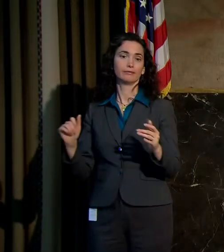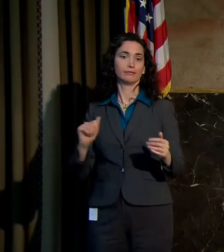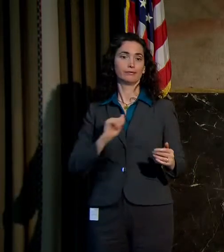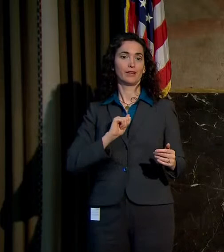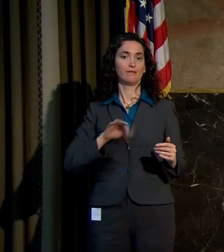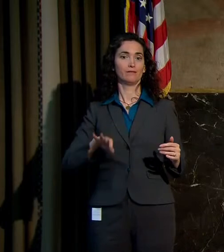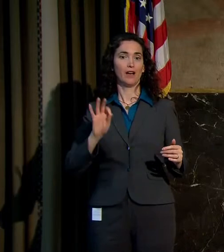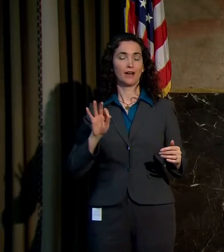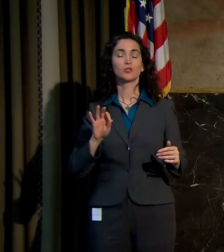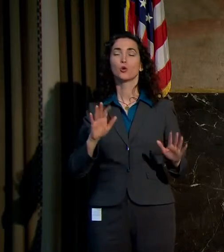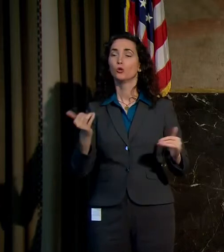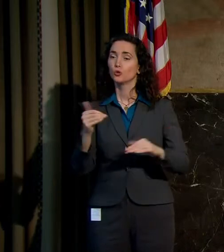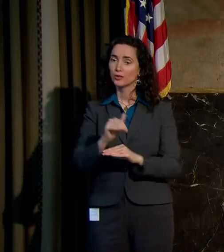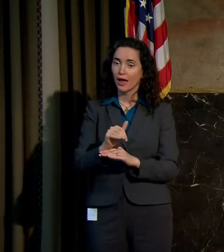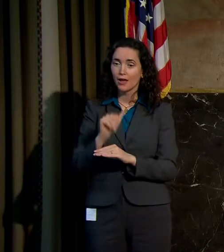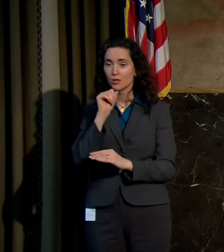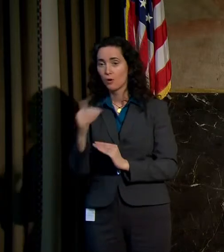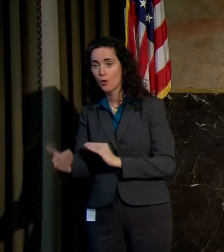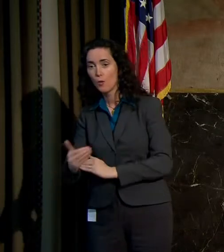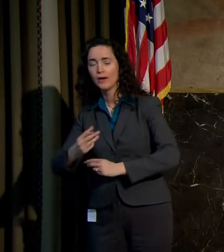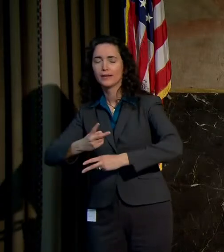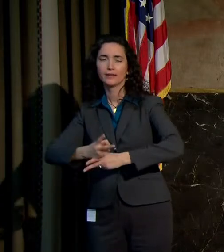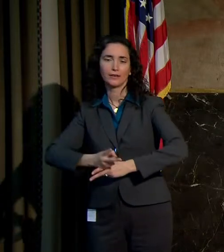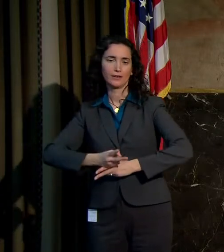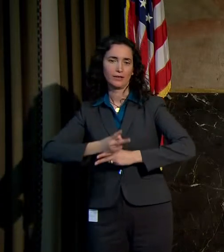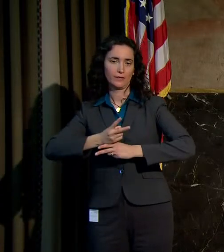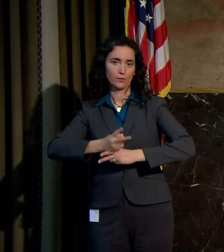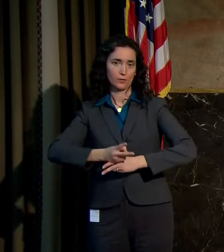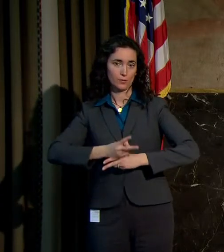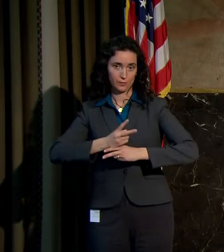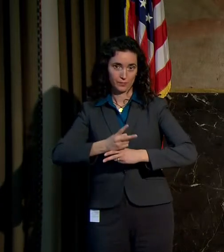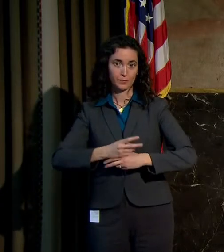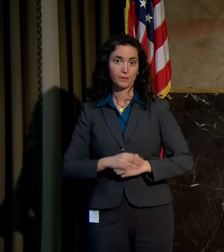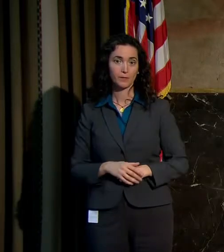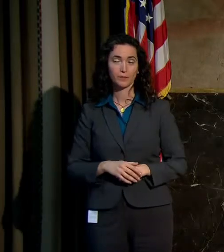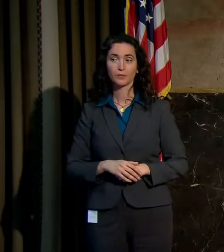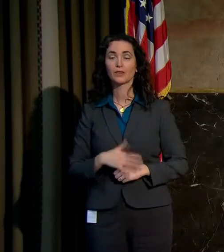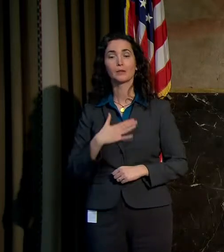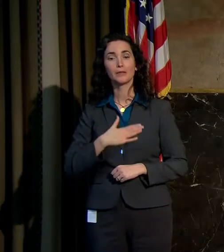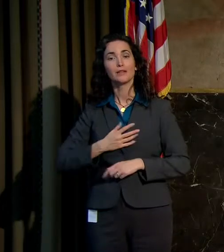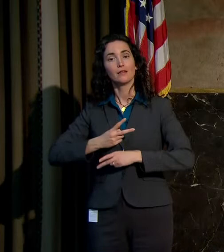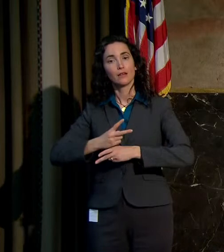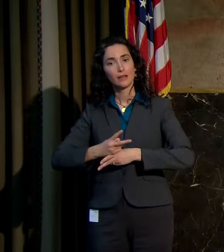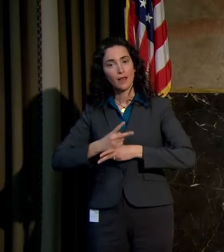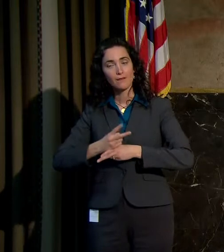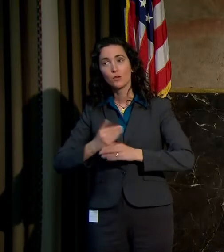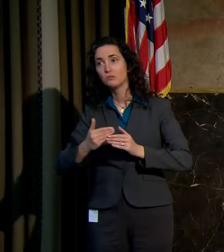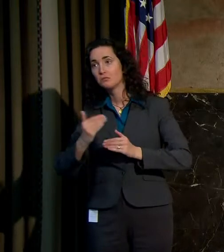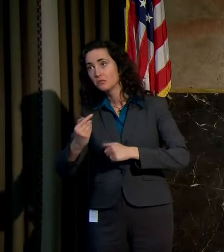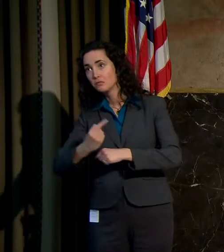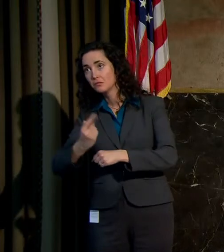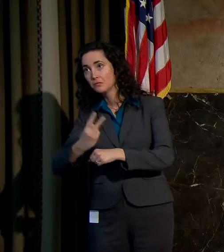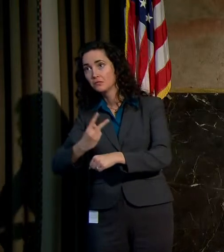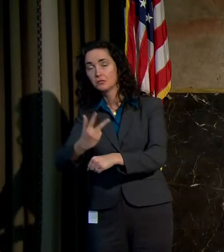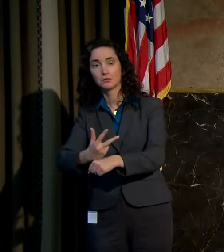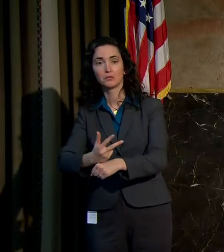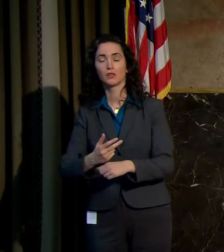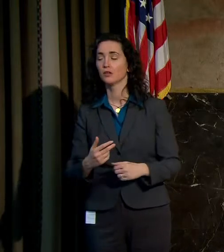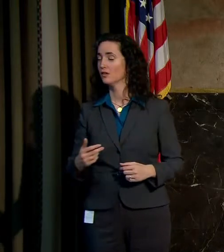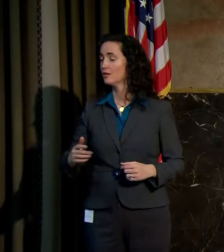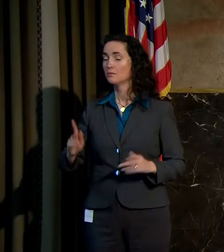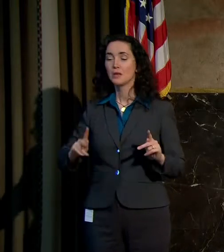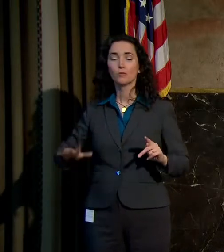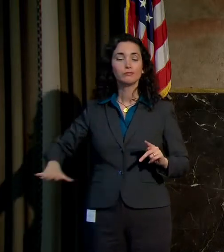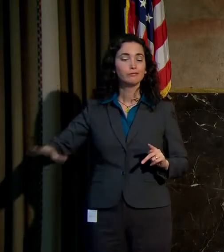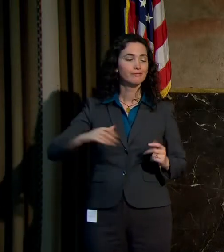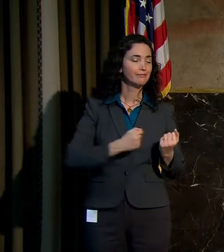especially tonight and early tomorrow morning. So let's be cautious in the coming days. Let's take care of one another. Let's